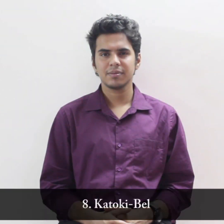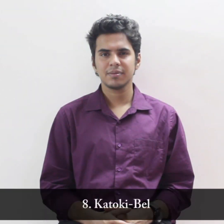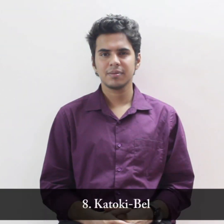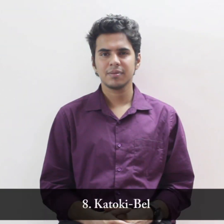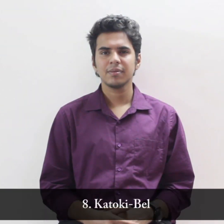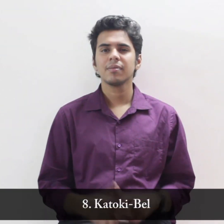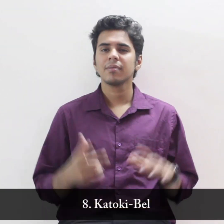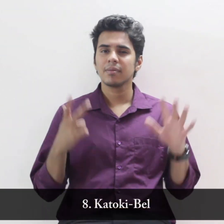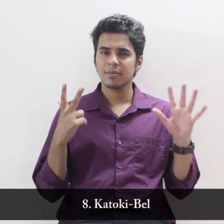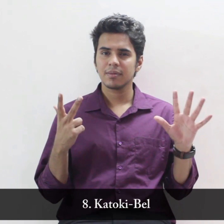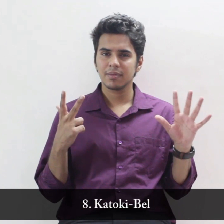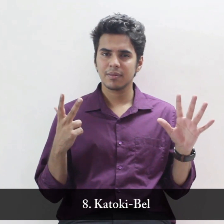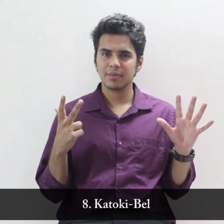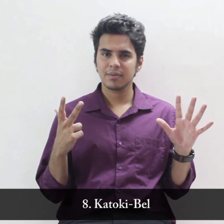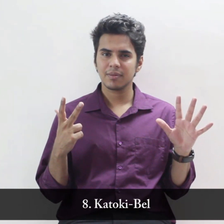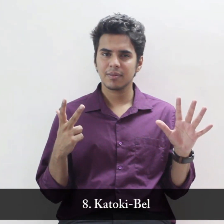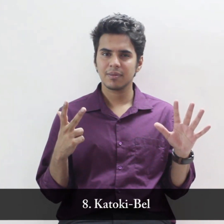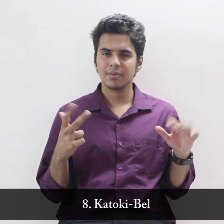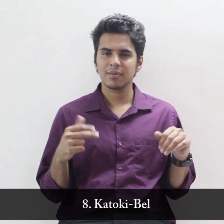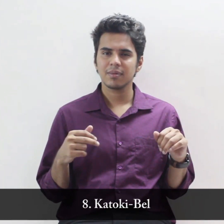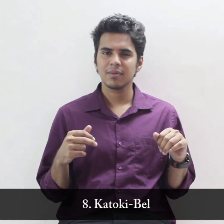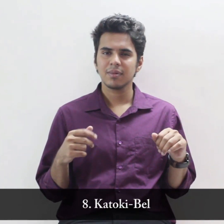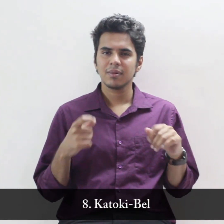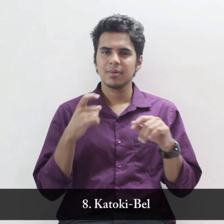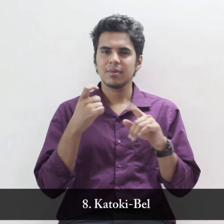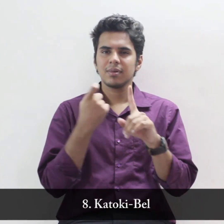Number 8. Katoki bale.